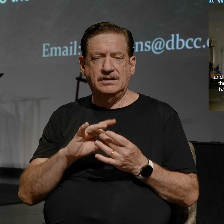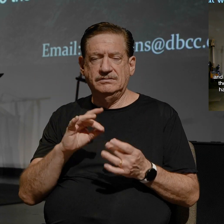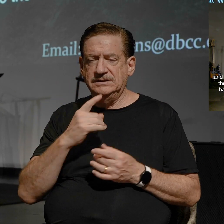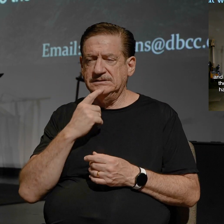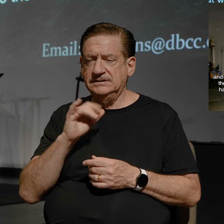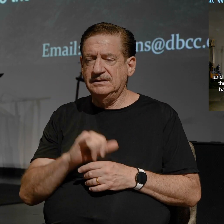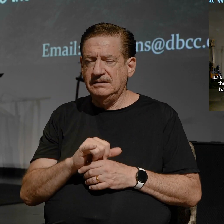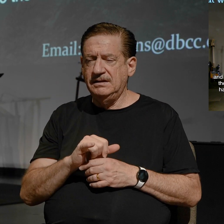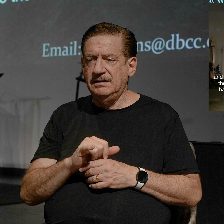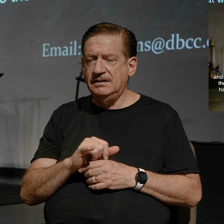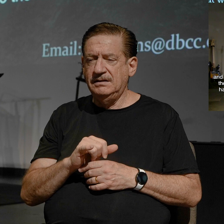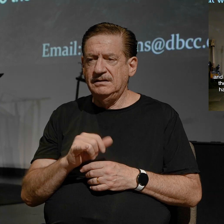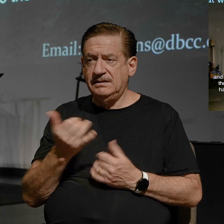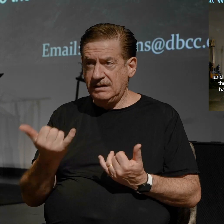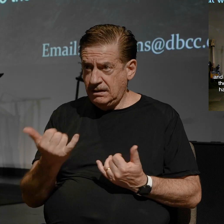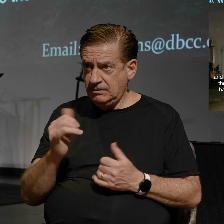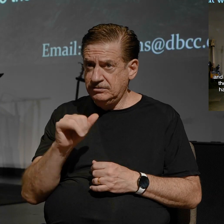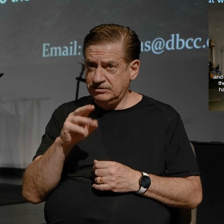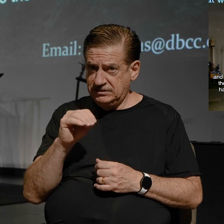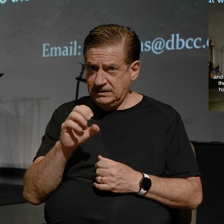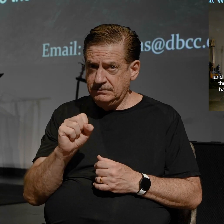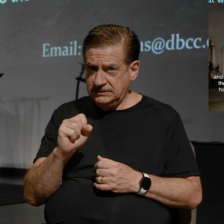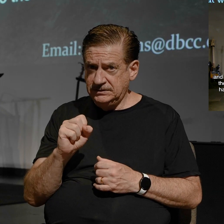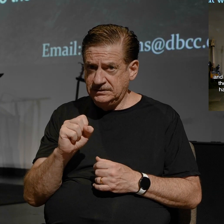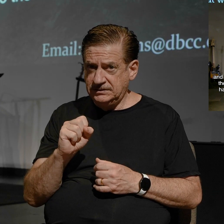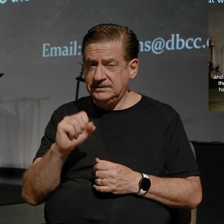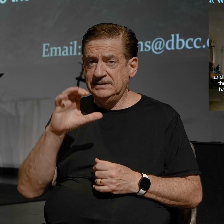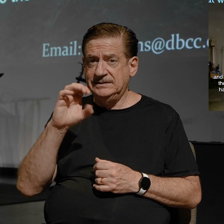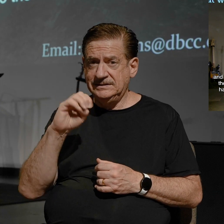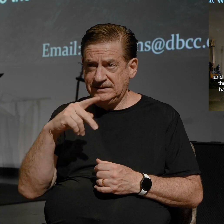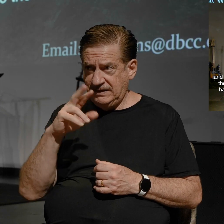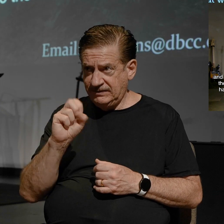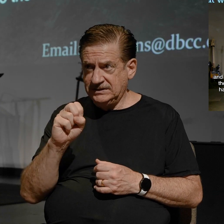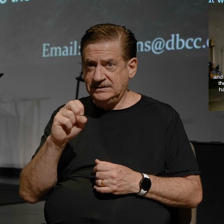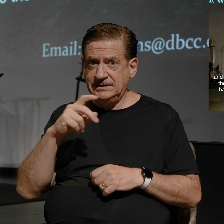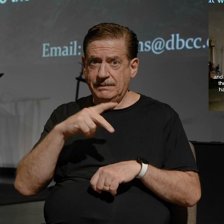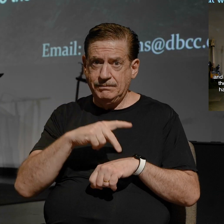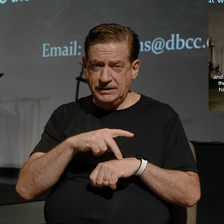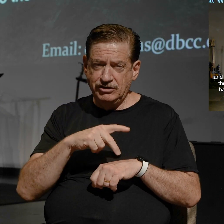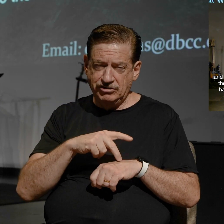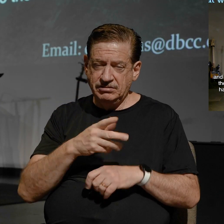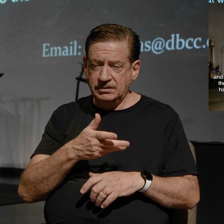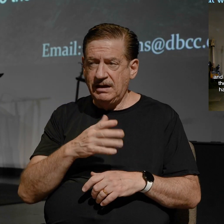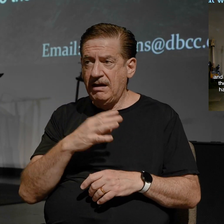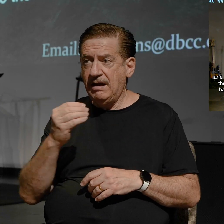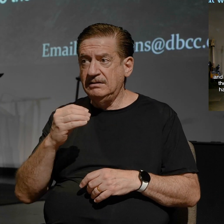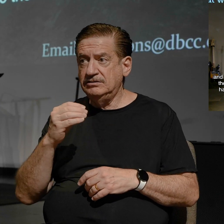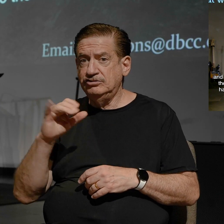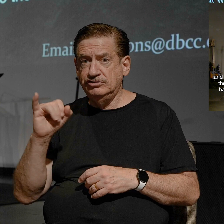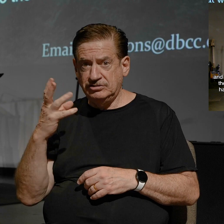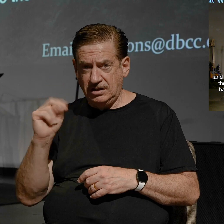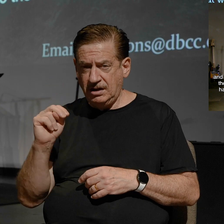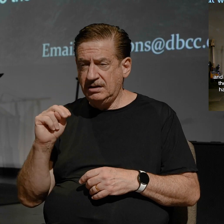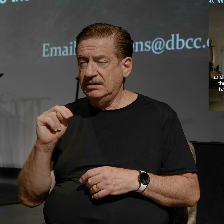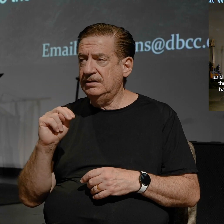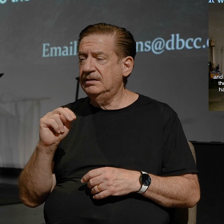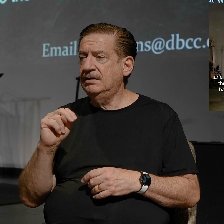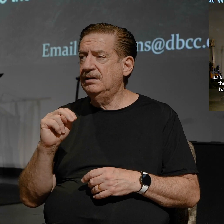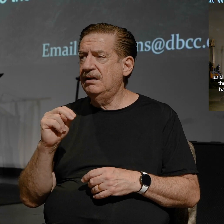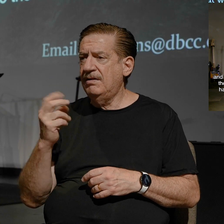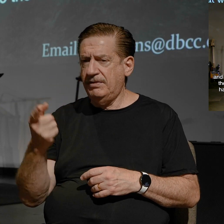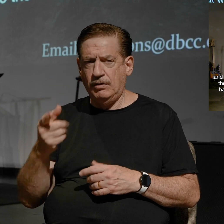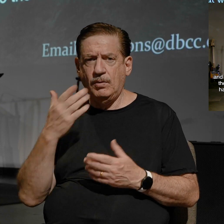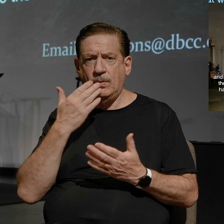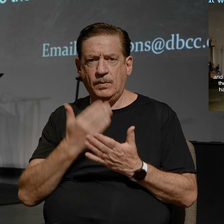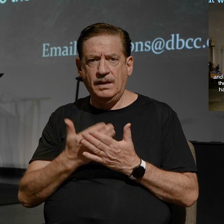2:9, and so now when James, Cephas, Peter, and John, who had a reputation as pillars, they were